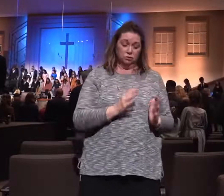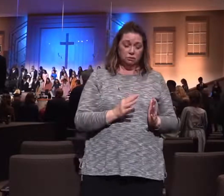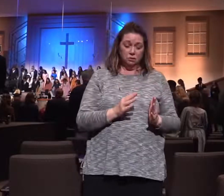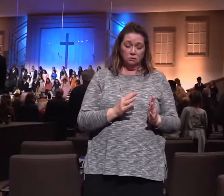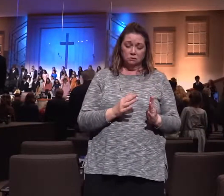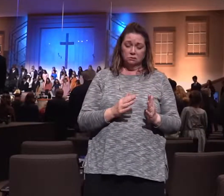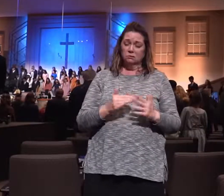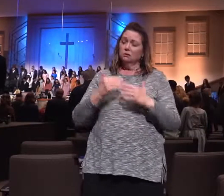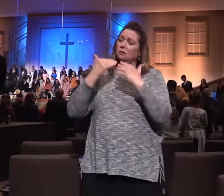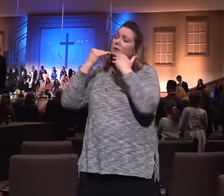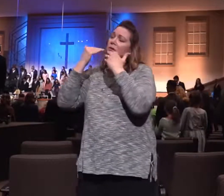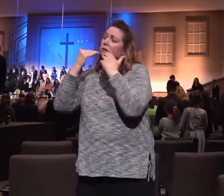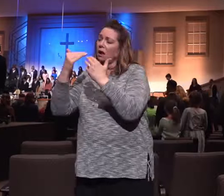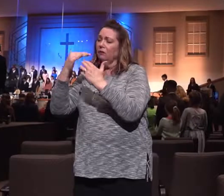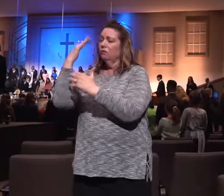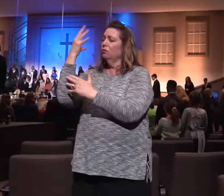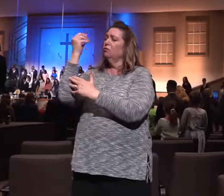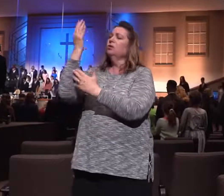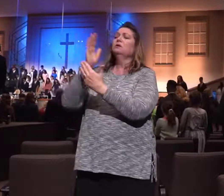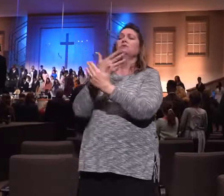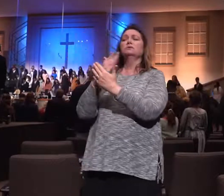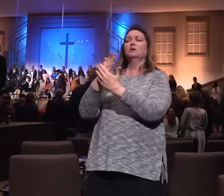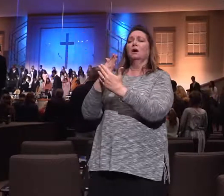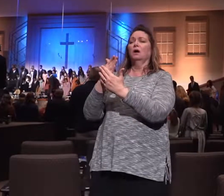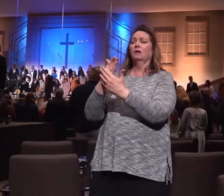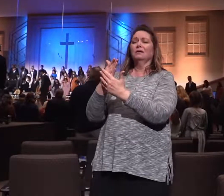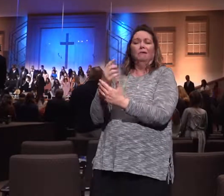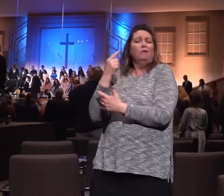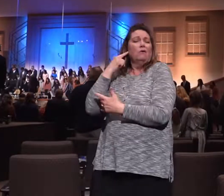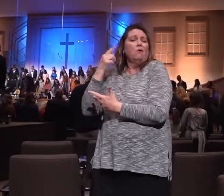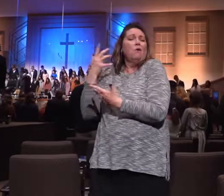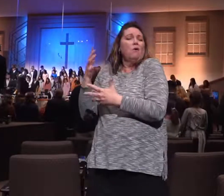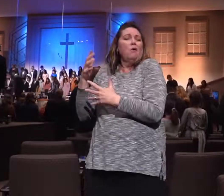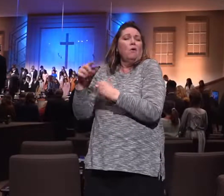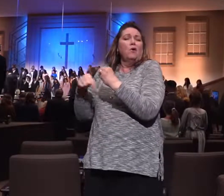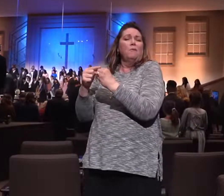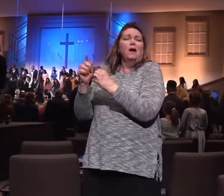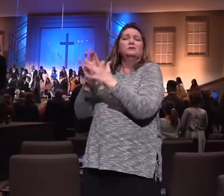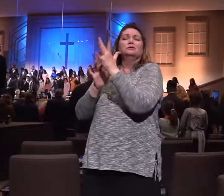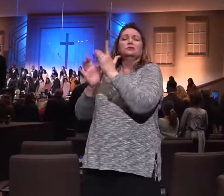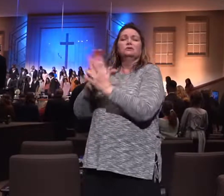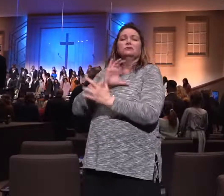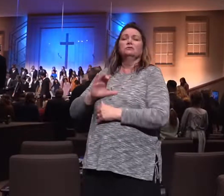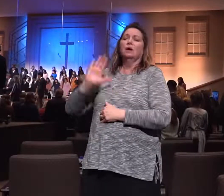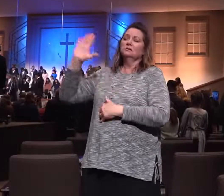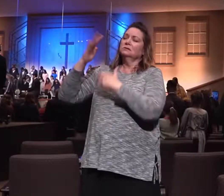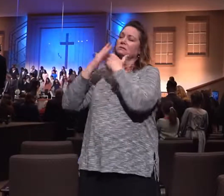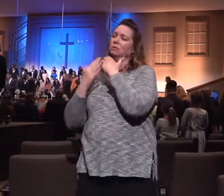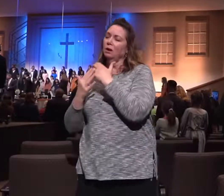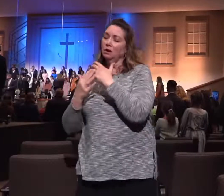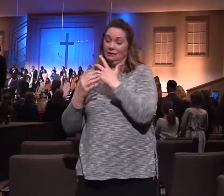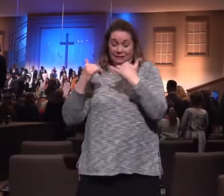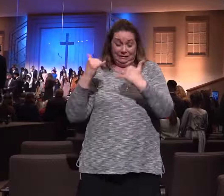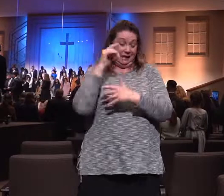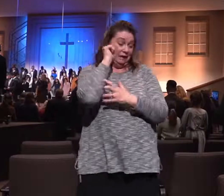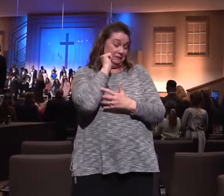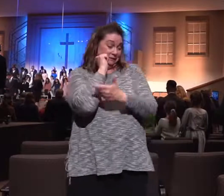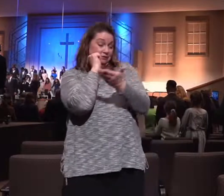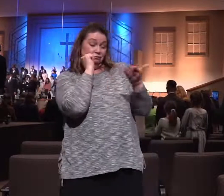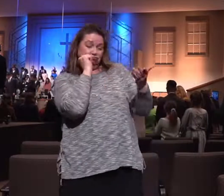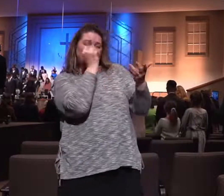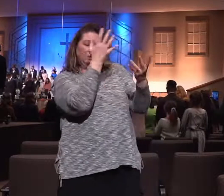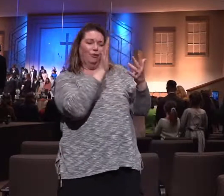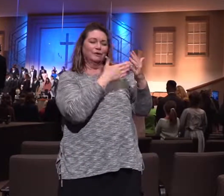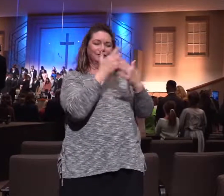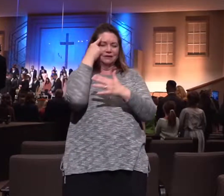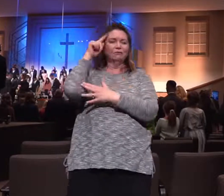thank you for the beautiful song the choir has given us tonight about the blood. And now we have some teenagers that are going to sing, Lord. And